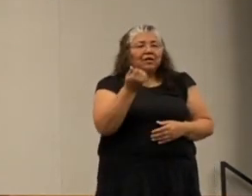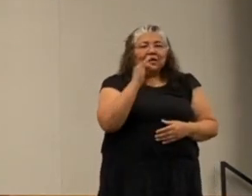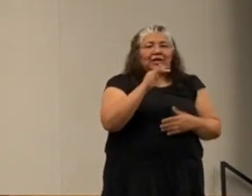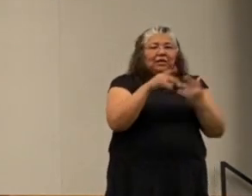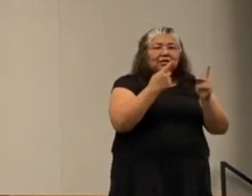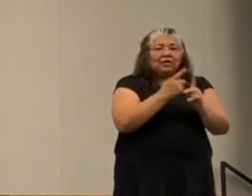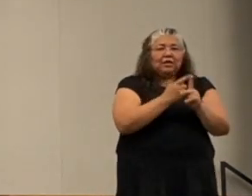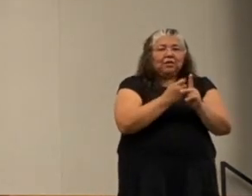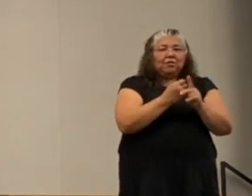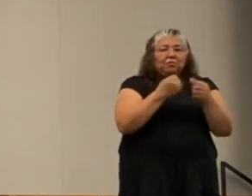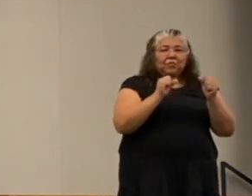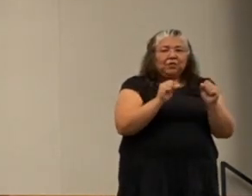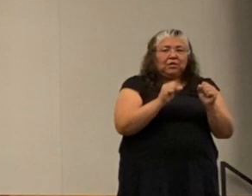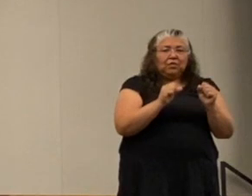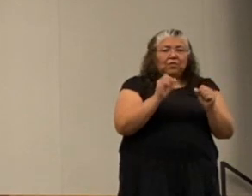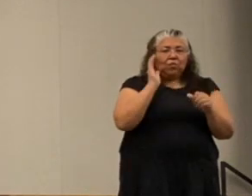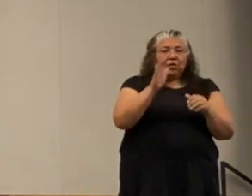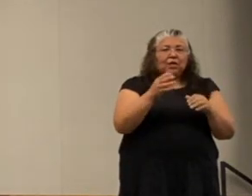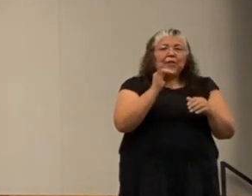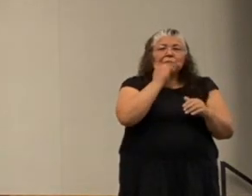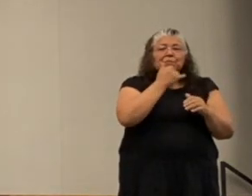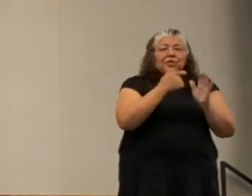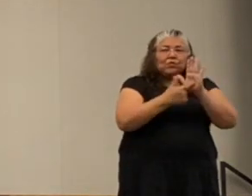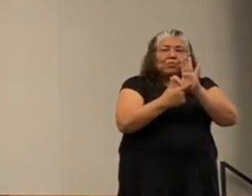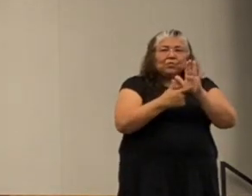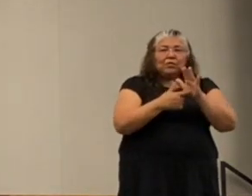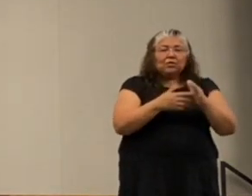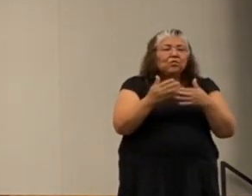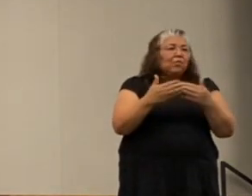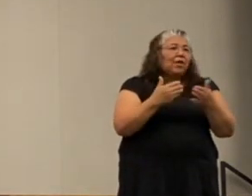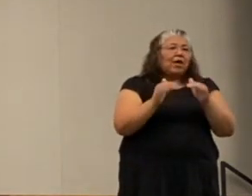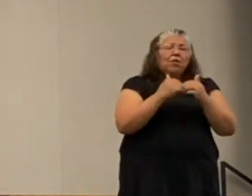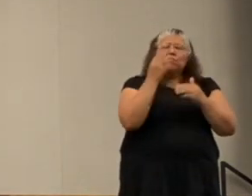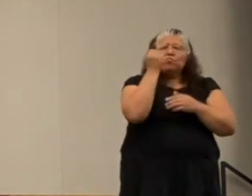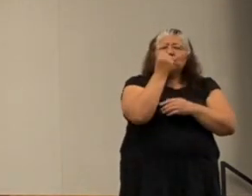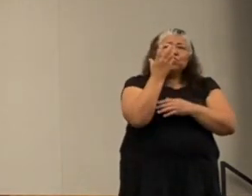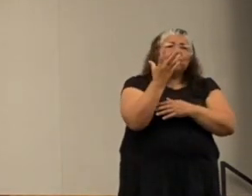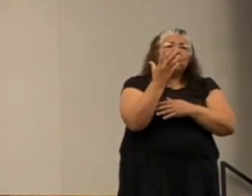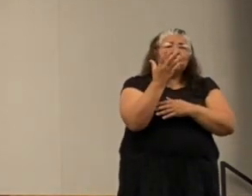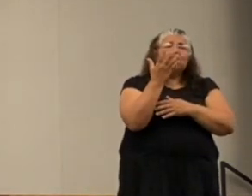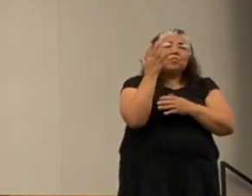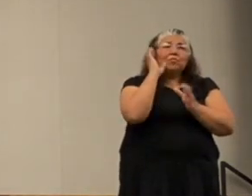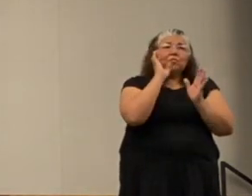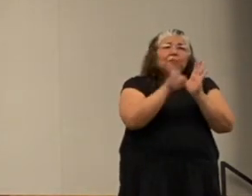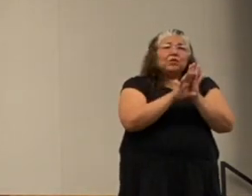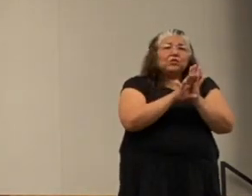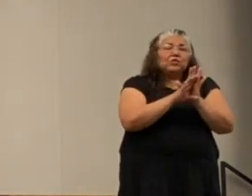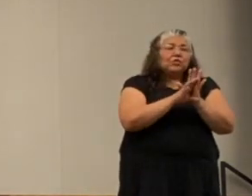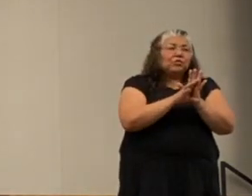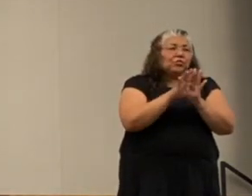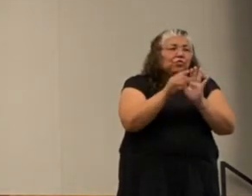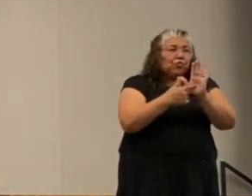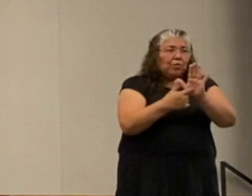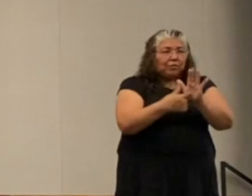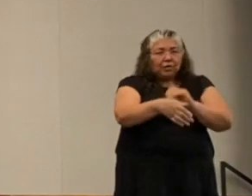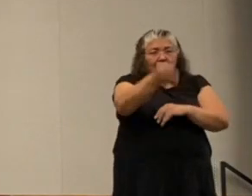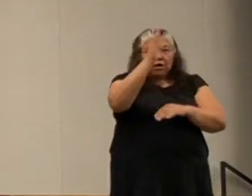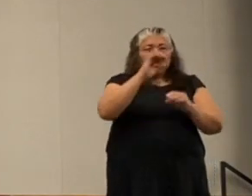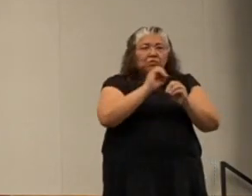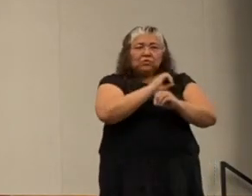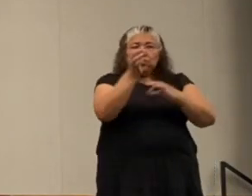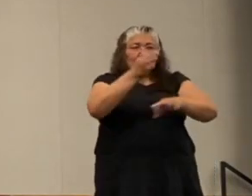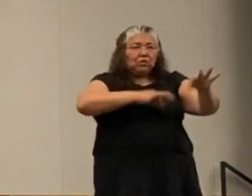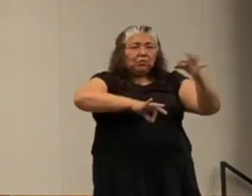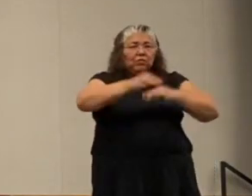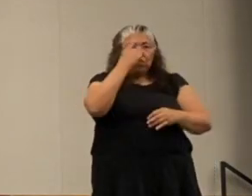will always misrepresent Him. No matter how beautiful the picture we might create to represent God, it is no